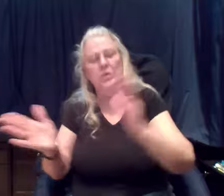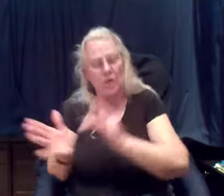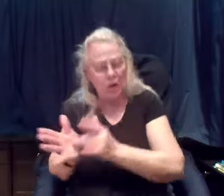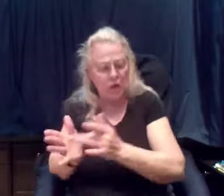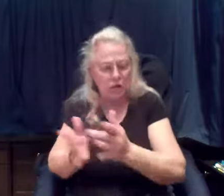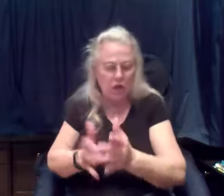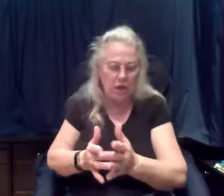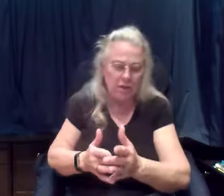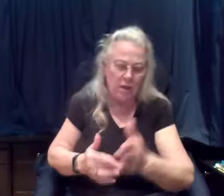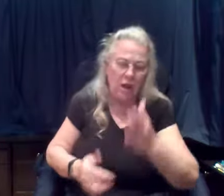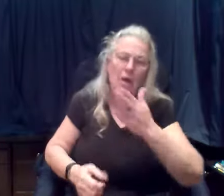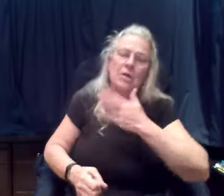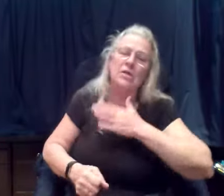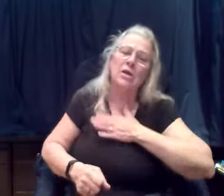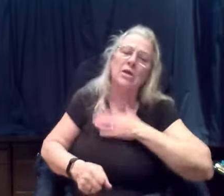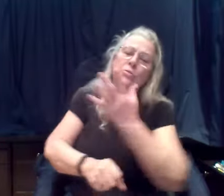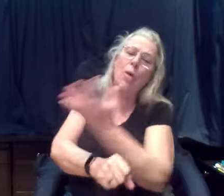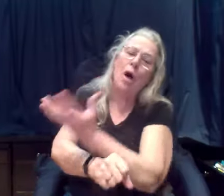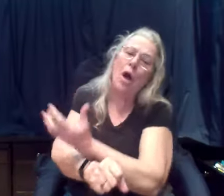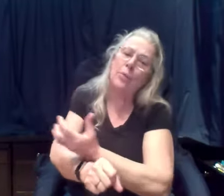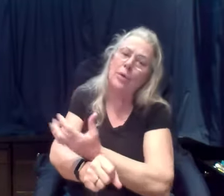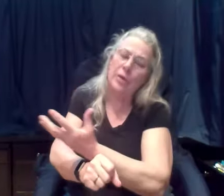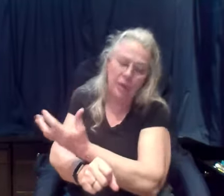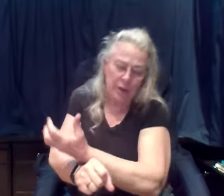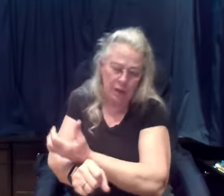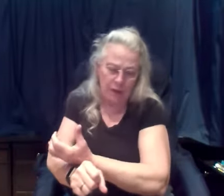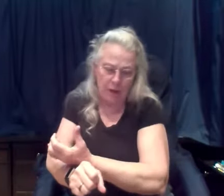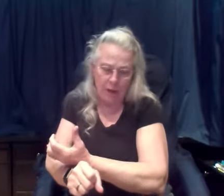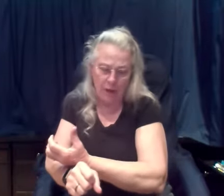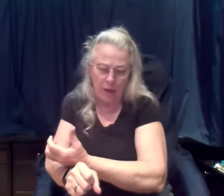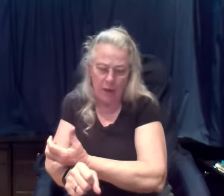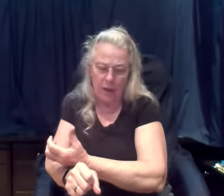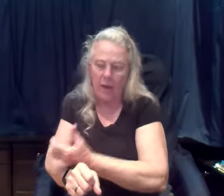Granted, Jesus is my plea.